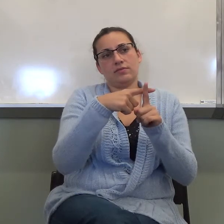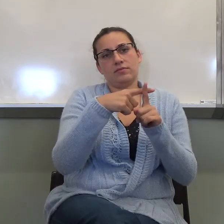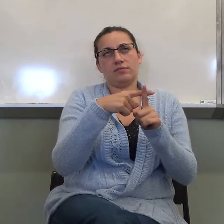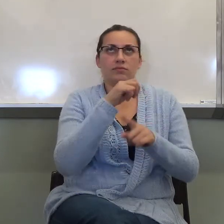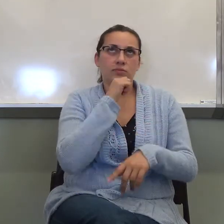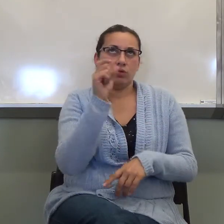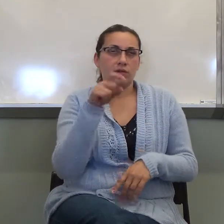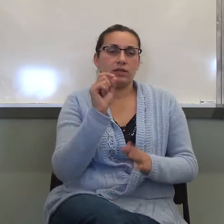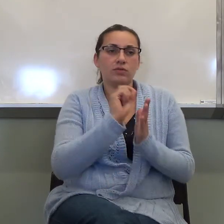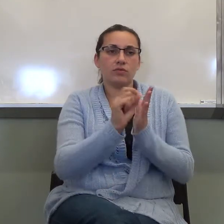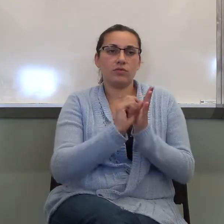like that.